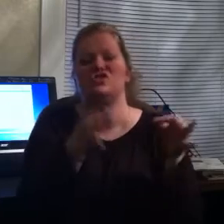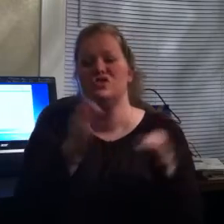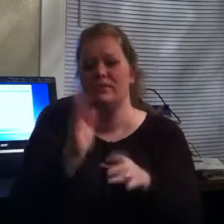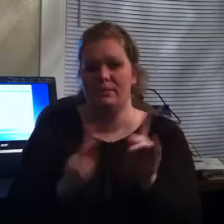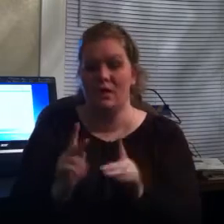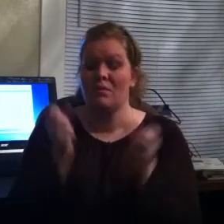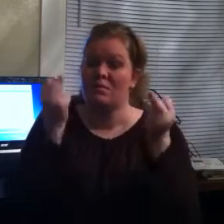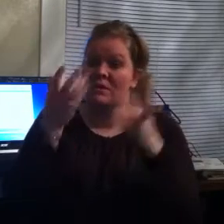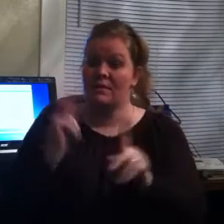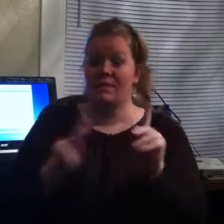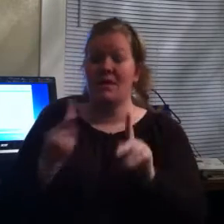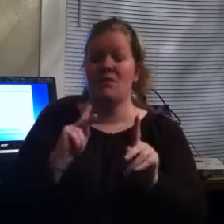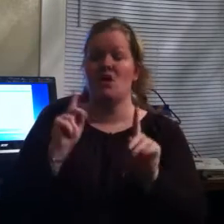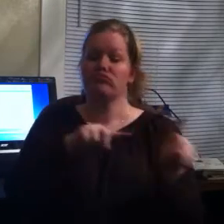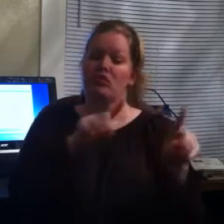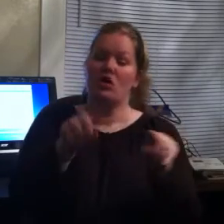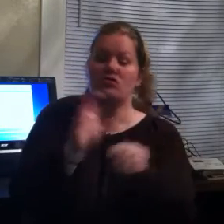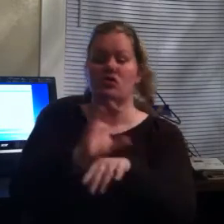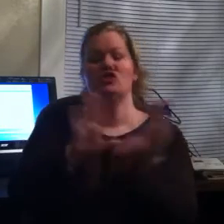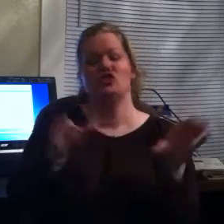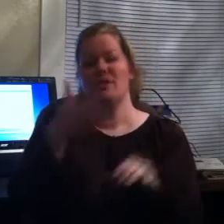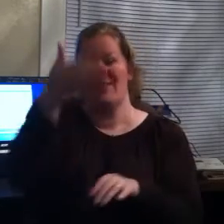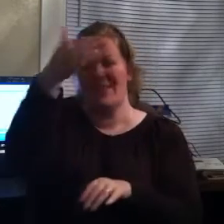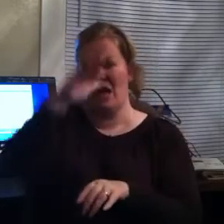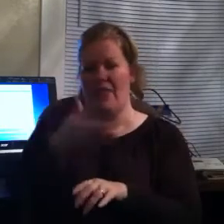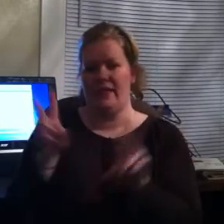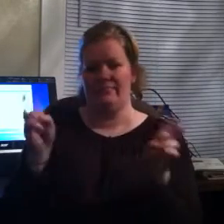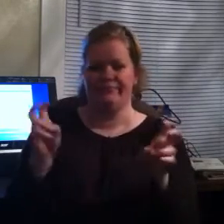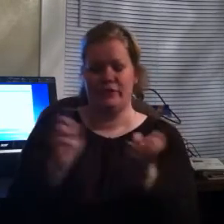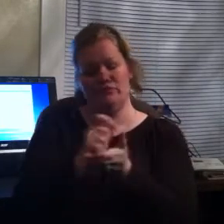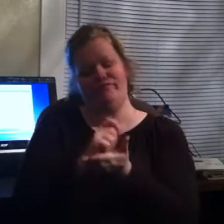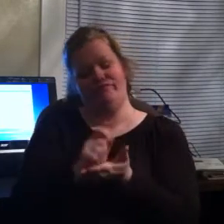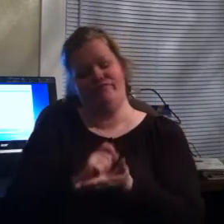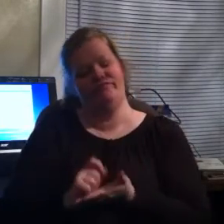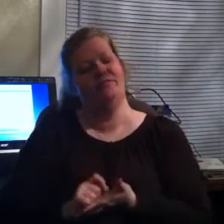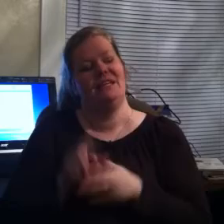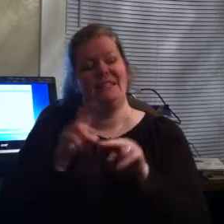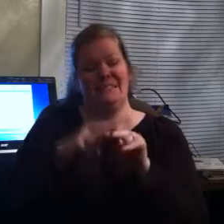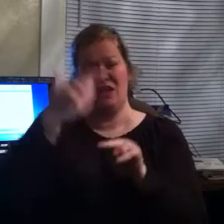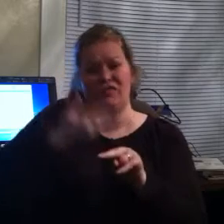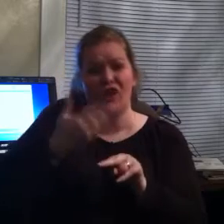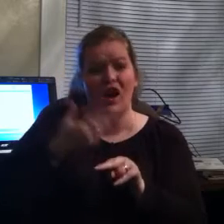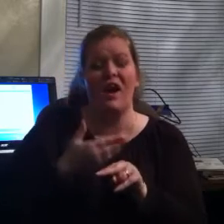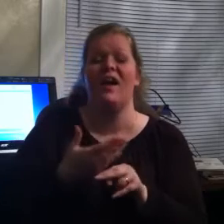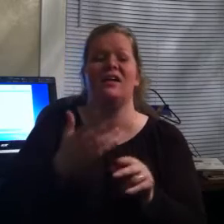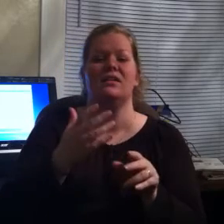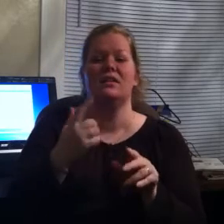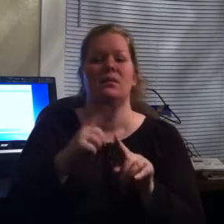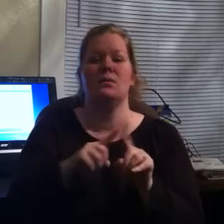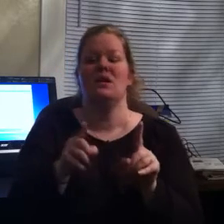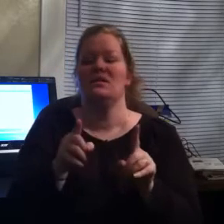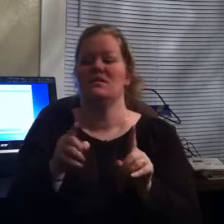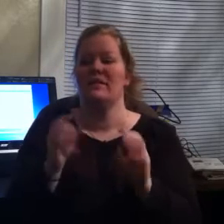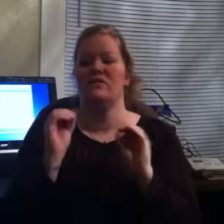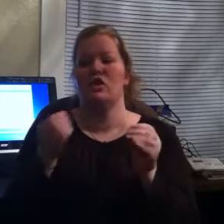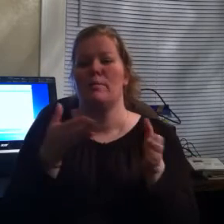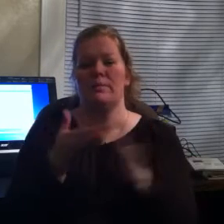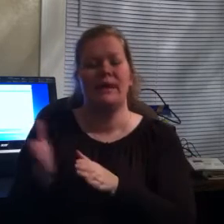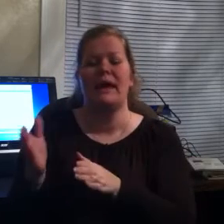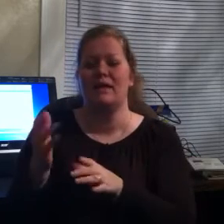church, do the God thing, man. They take notes, they sit close, but have no intention of ever applying what they've learned.